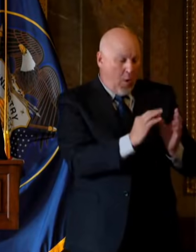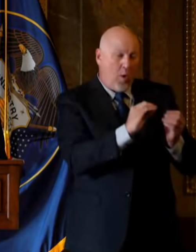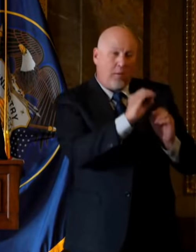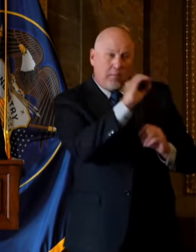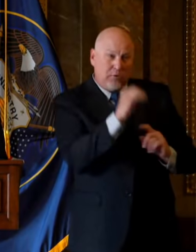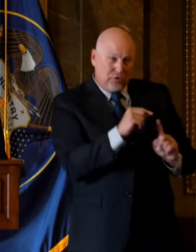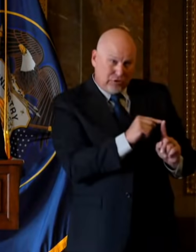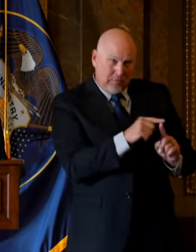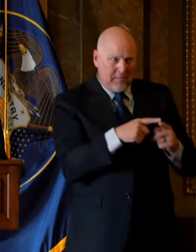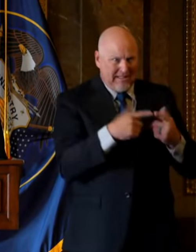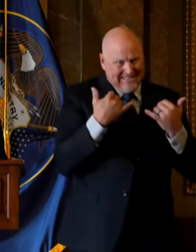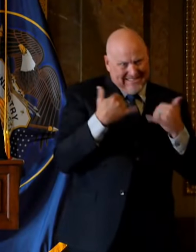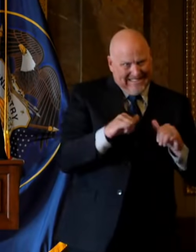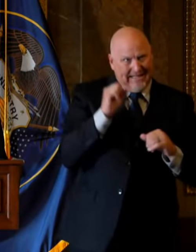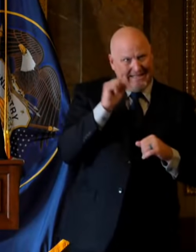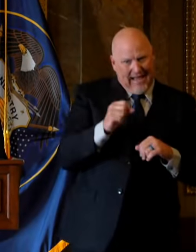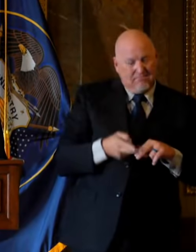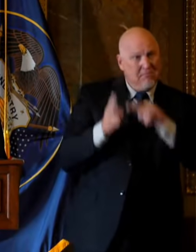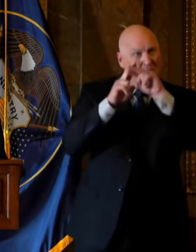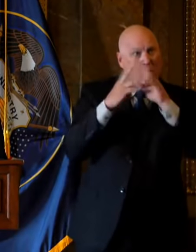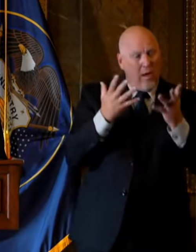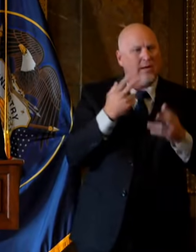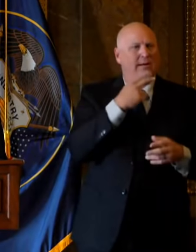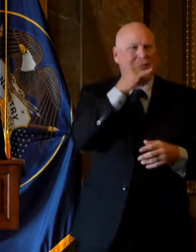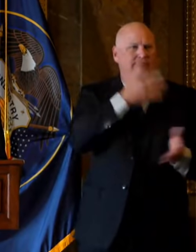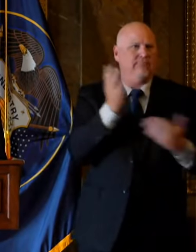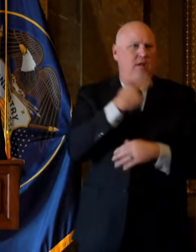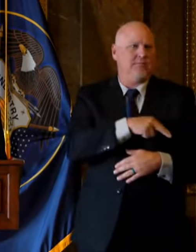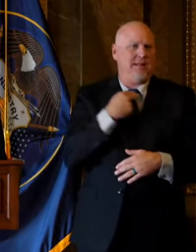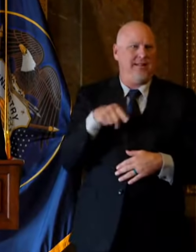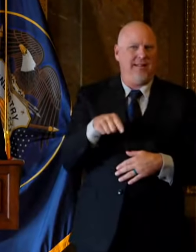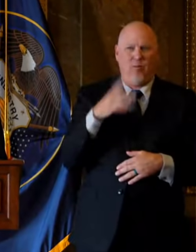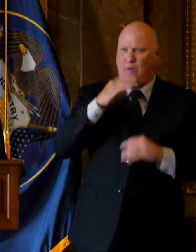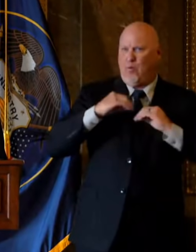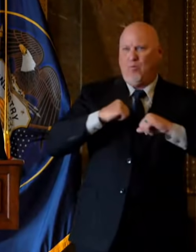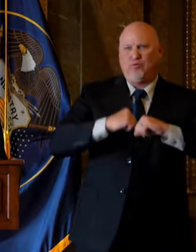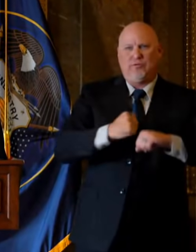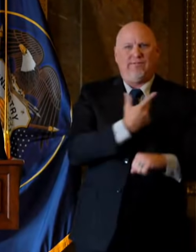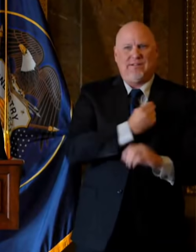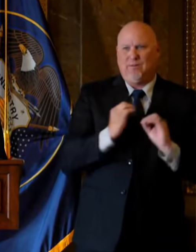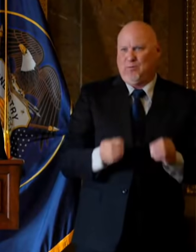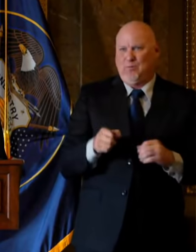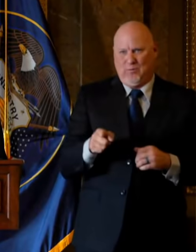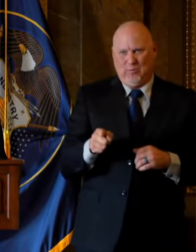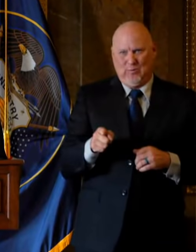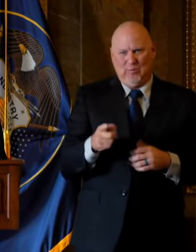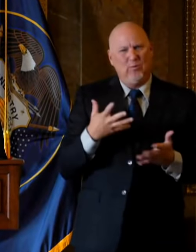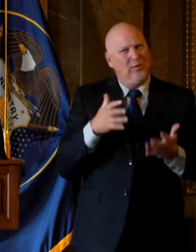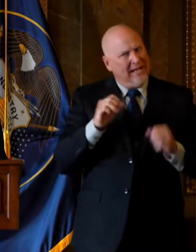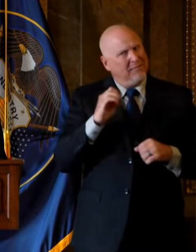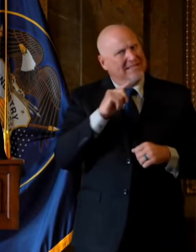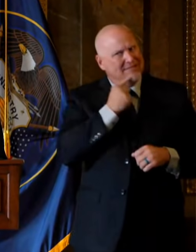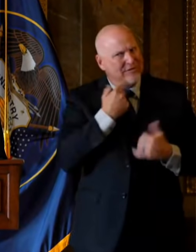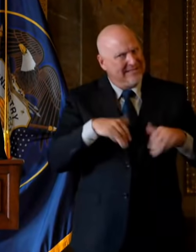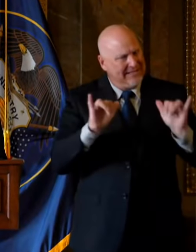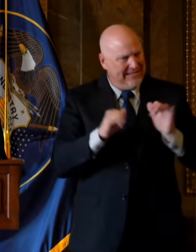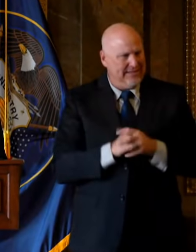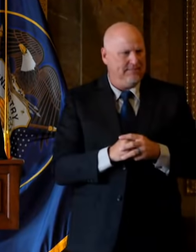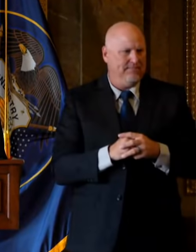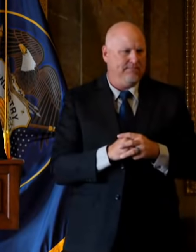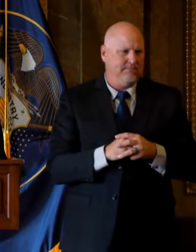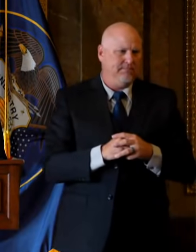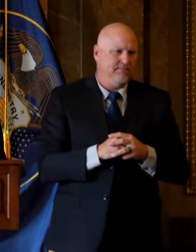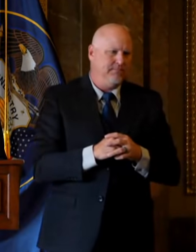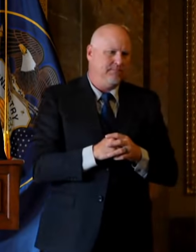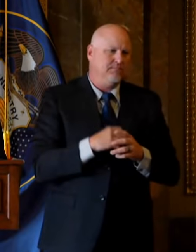people have it. And also of concern is that we're having an unseasonable spike